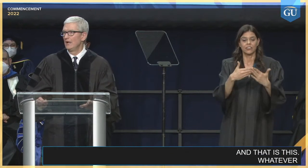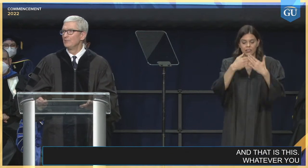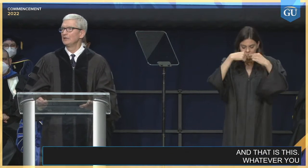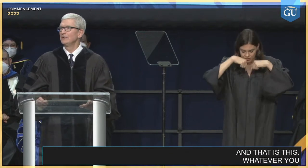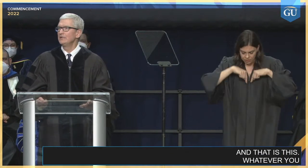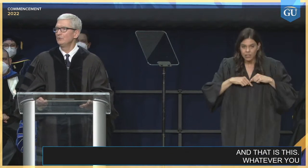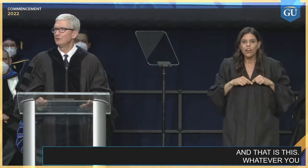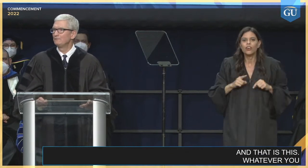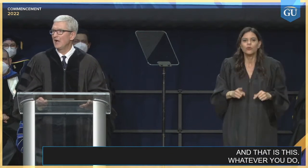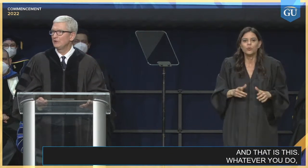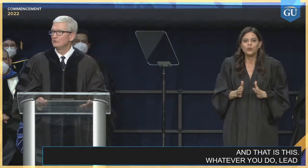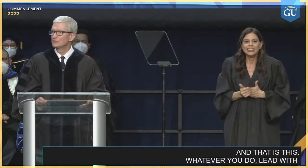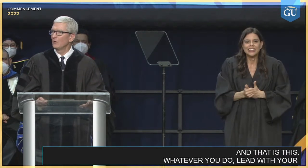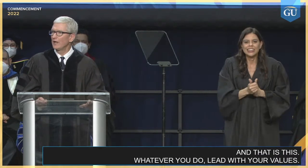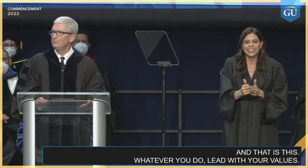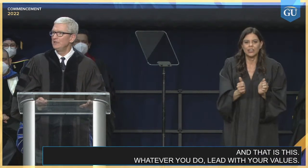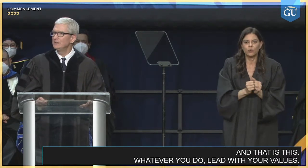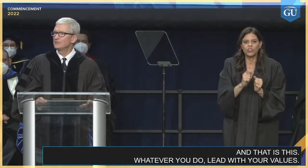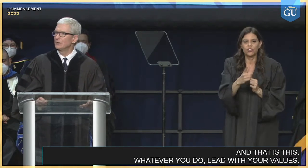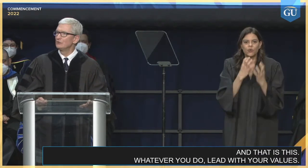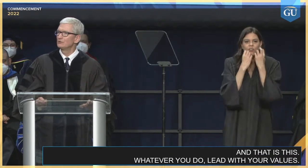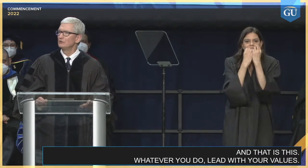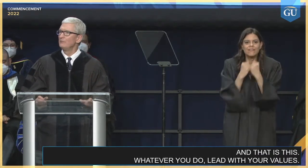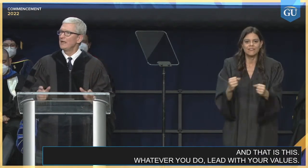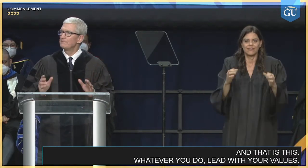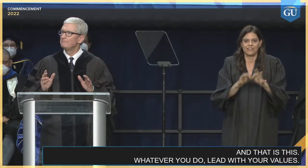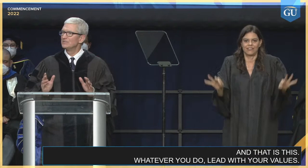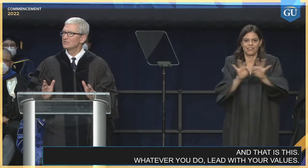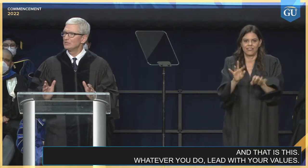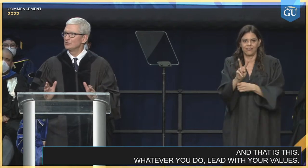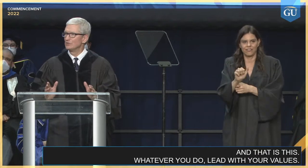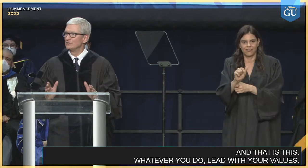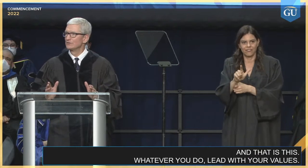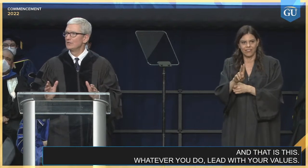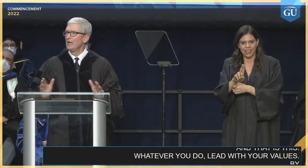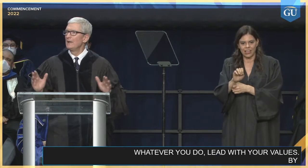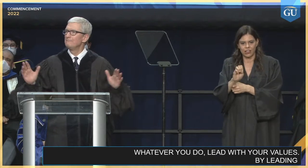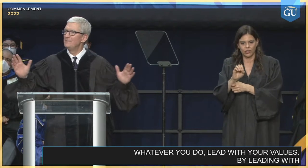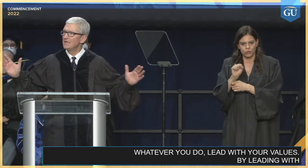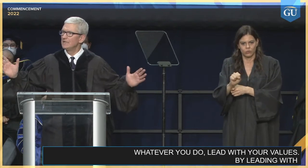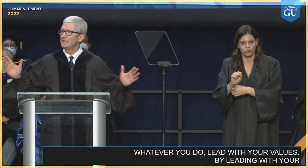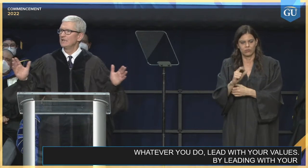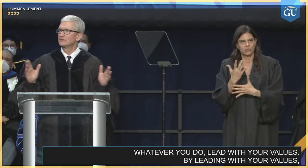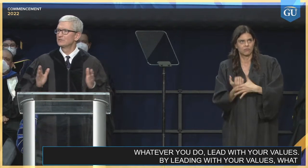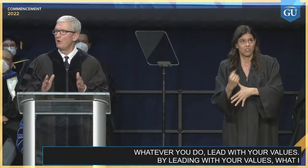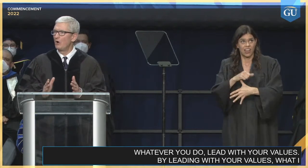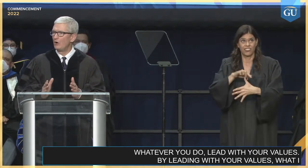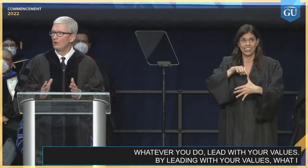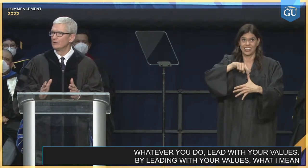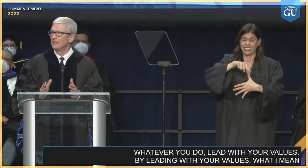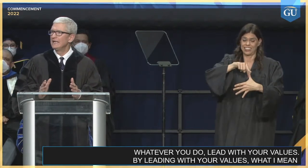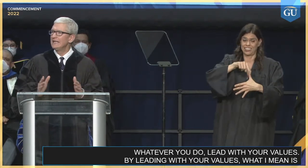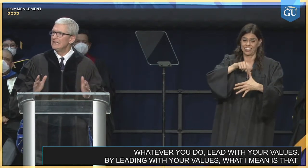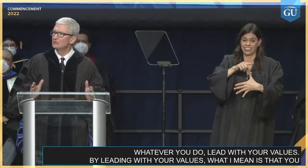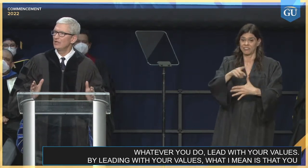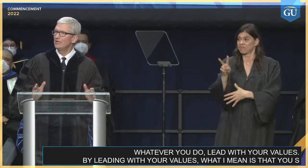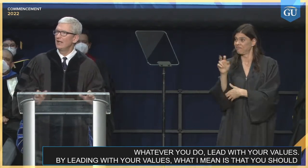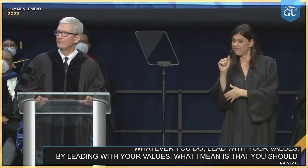By leading with your values, what I mean is that you should make decisions, big and small, each and every